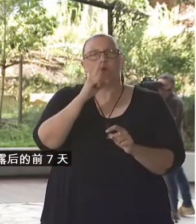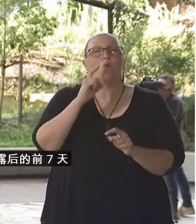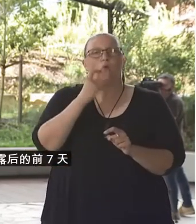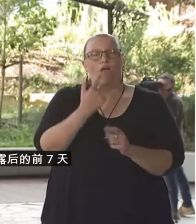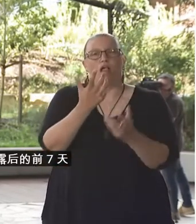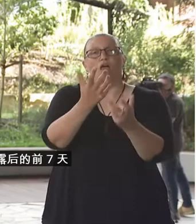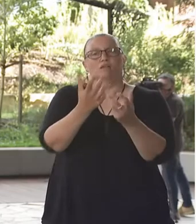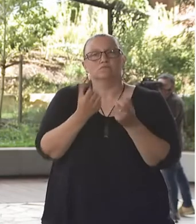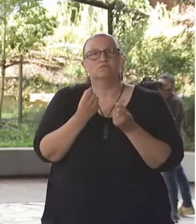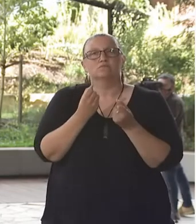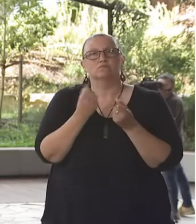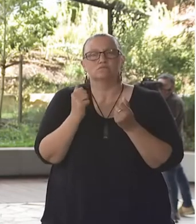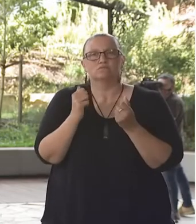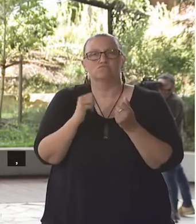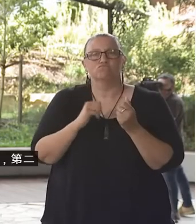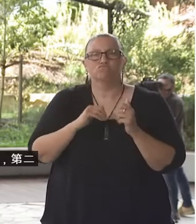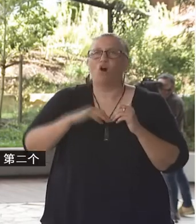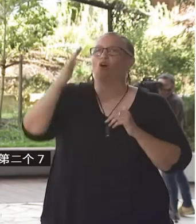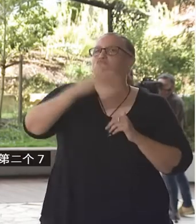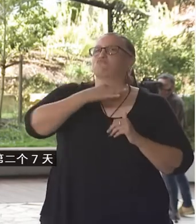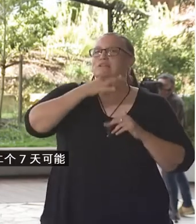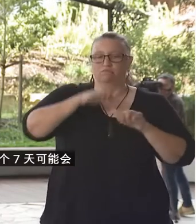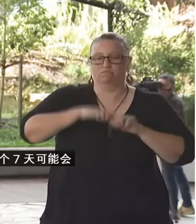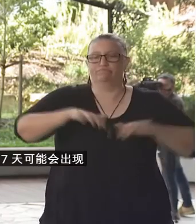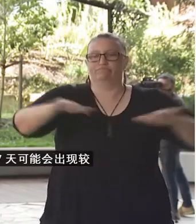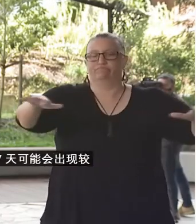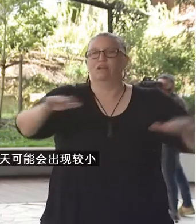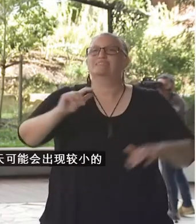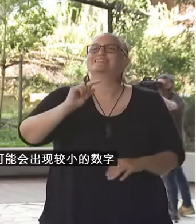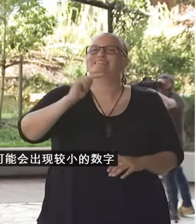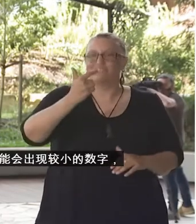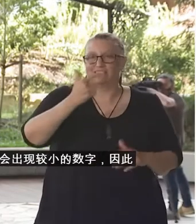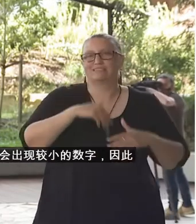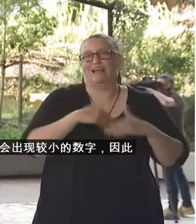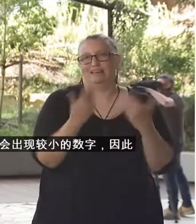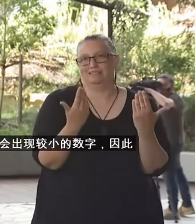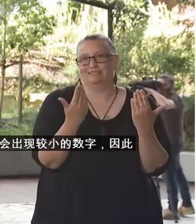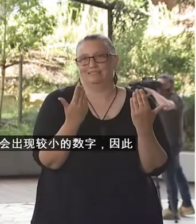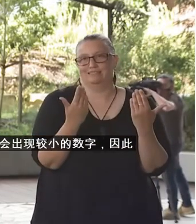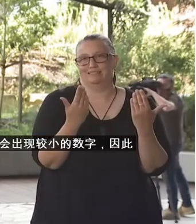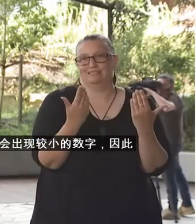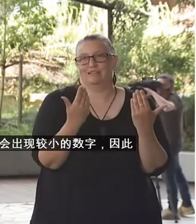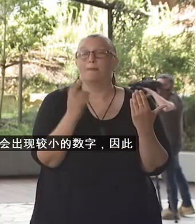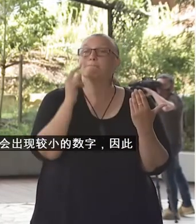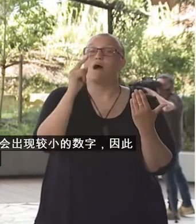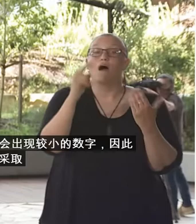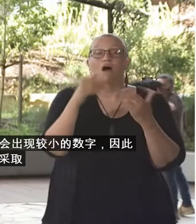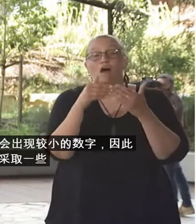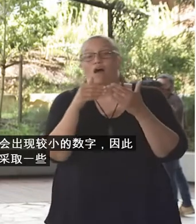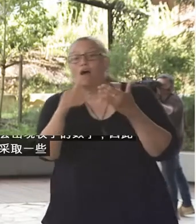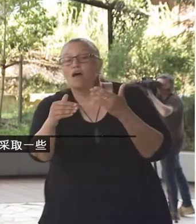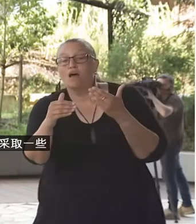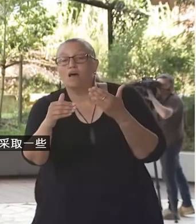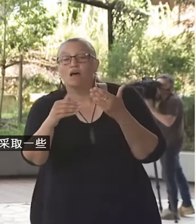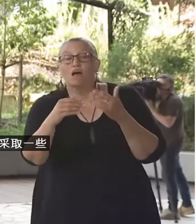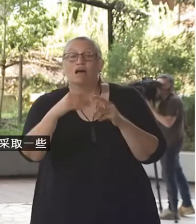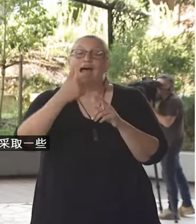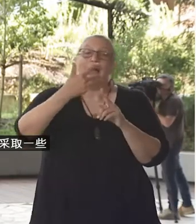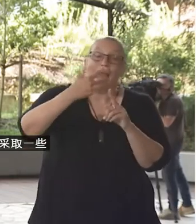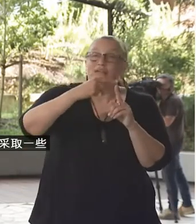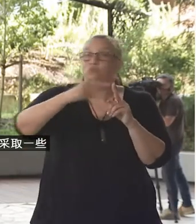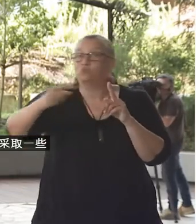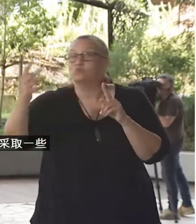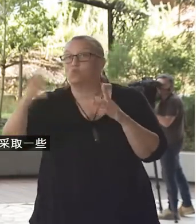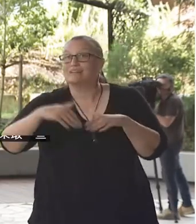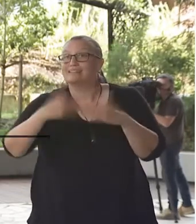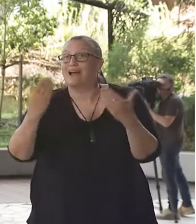will be a smaller number that can arise in that second 7 days. So just be aware of that and take some precautions in terms